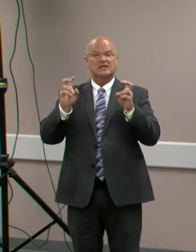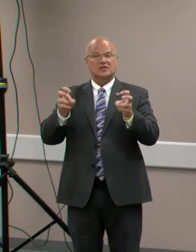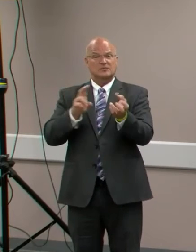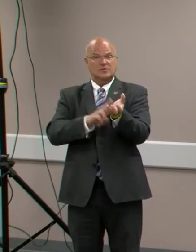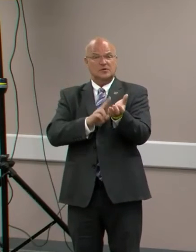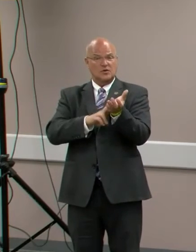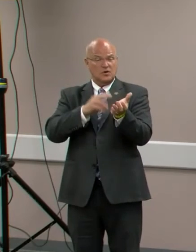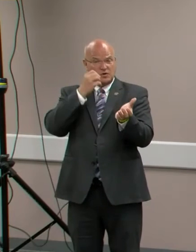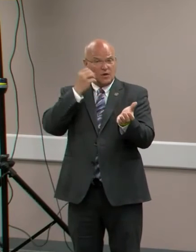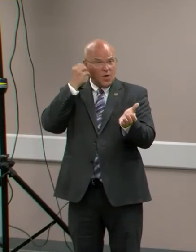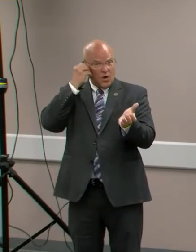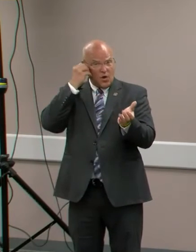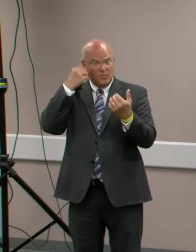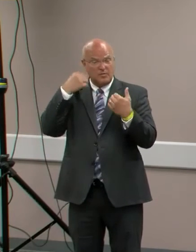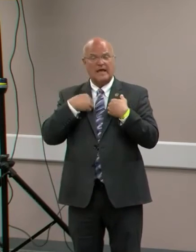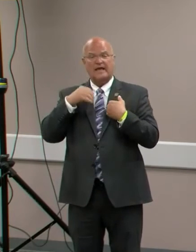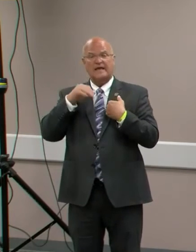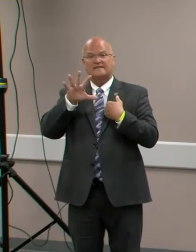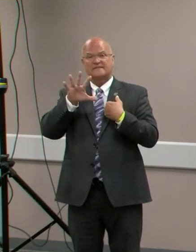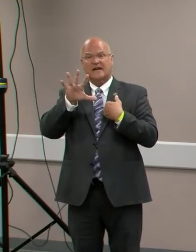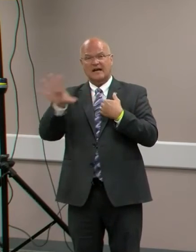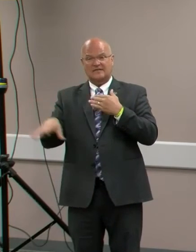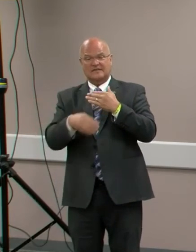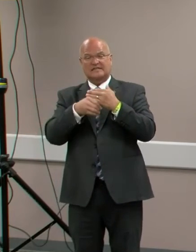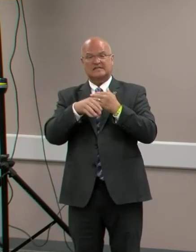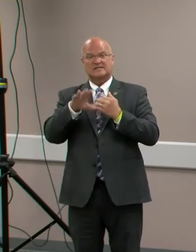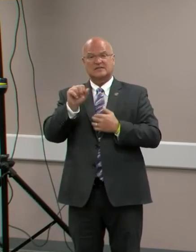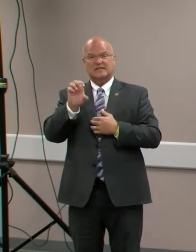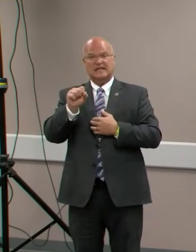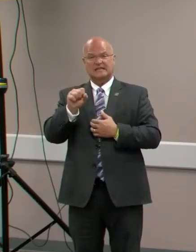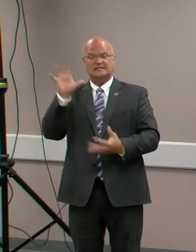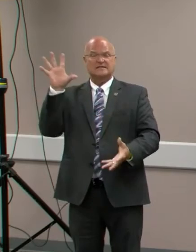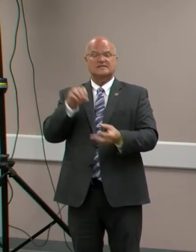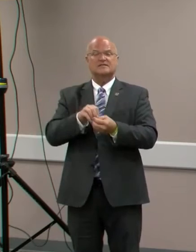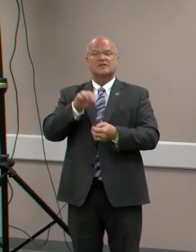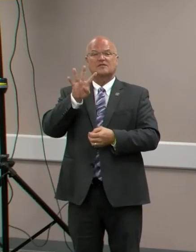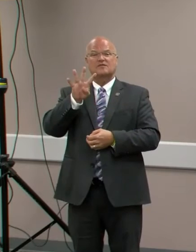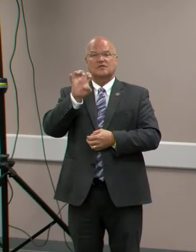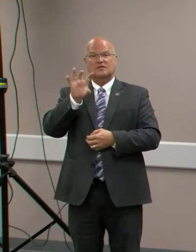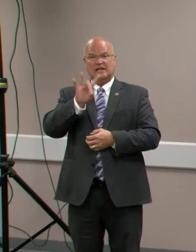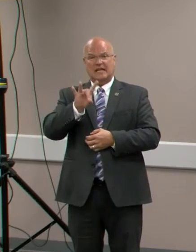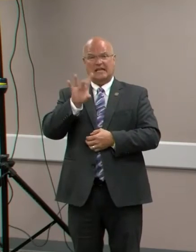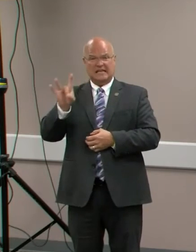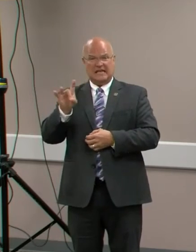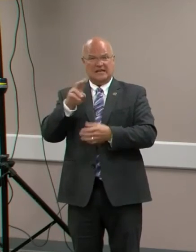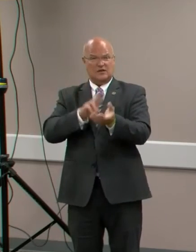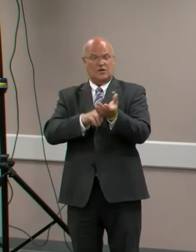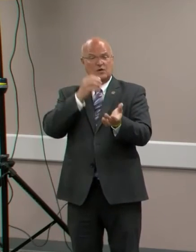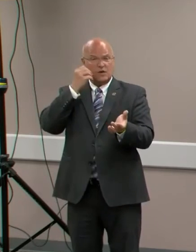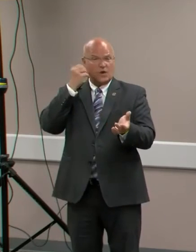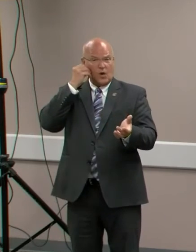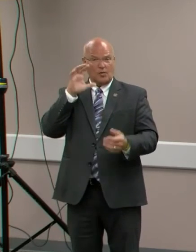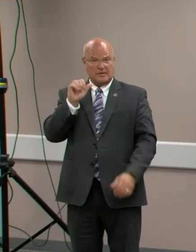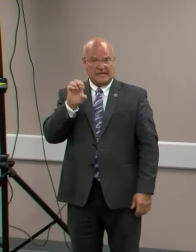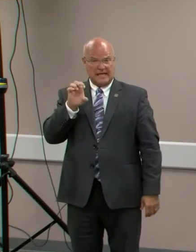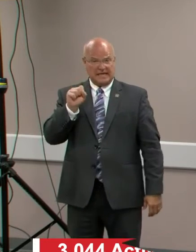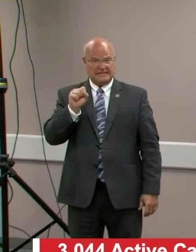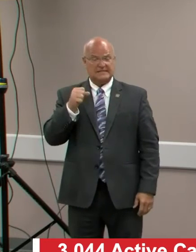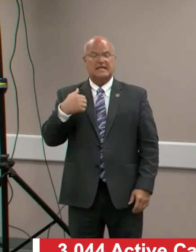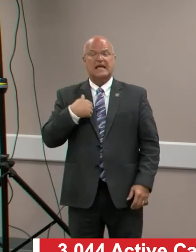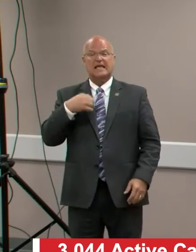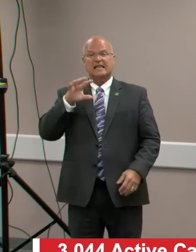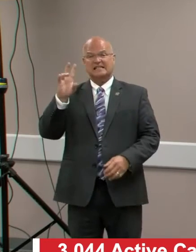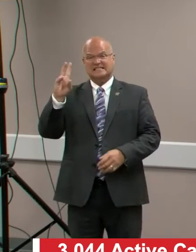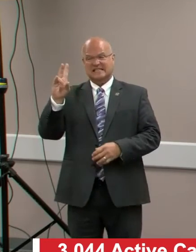of nursing homes, we've had 5 additional cases, so we're up to 488 total nursing home cases, and we've